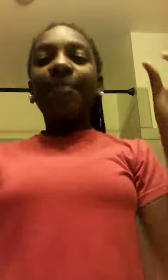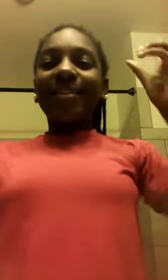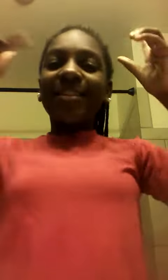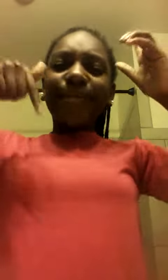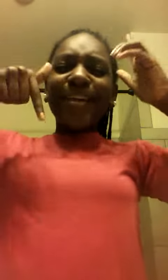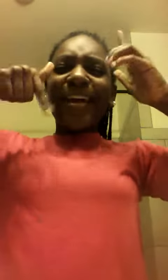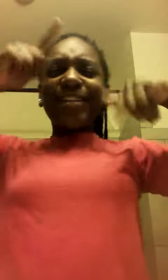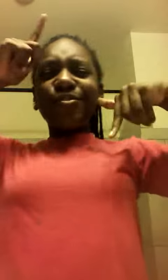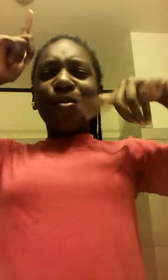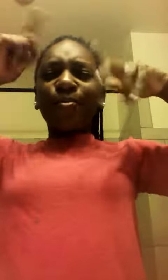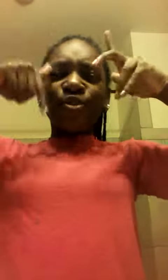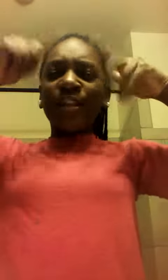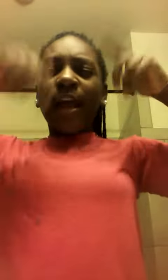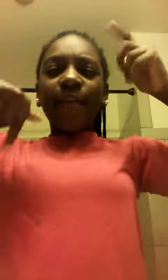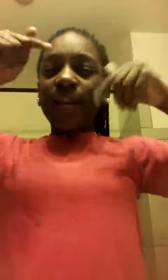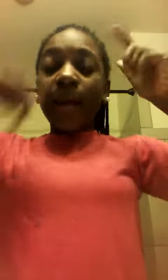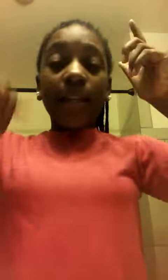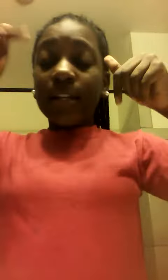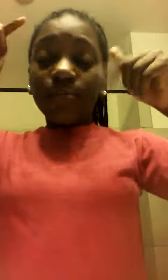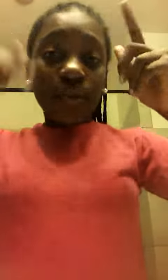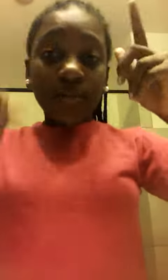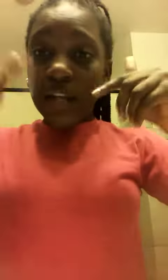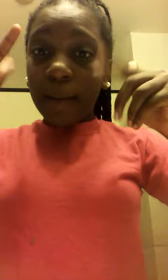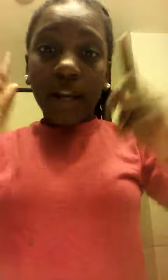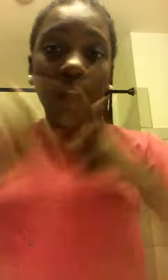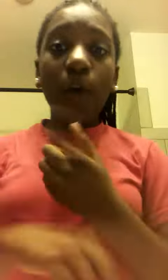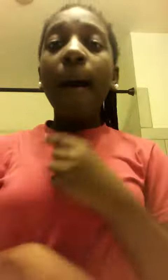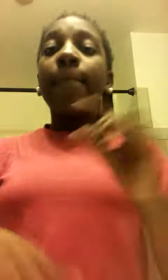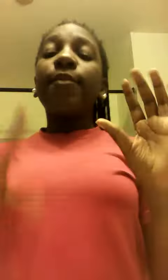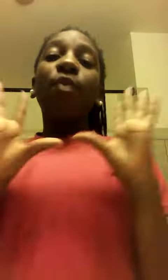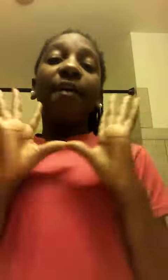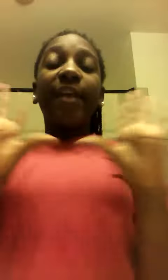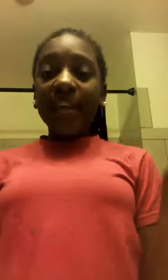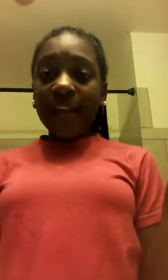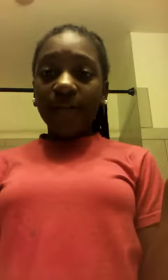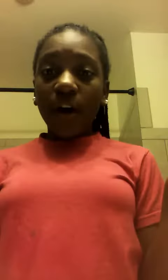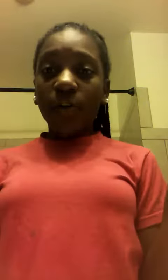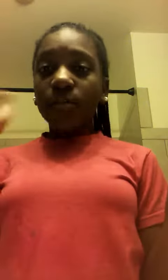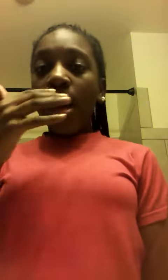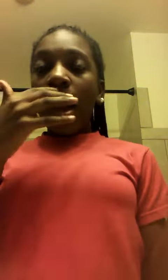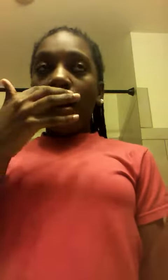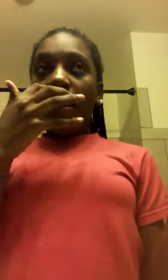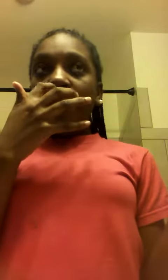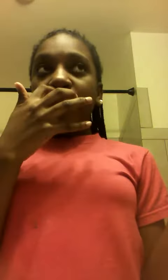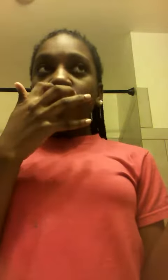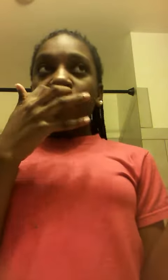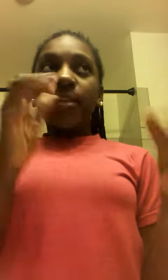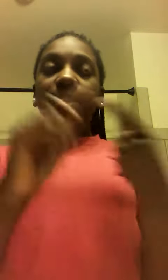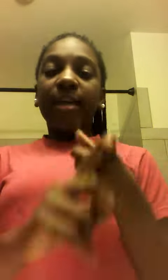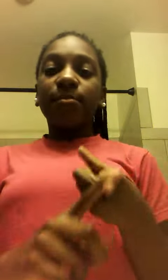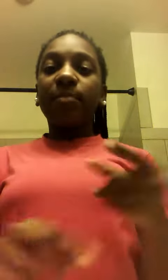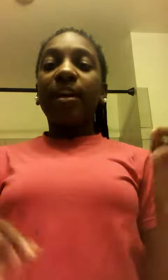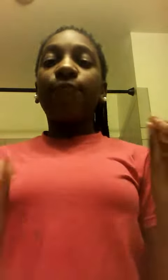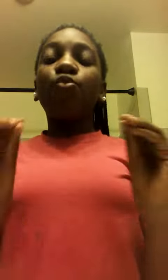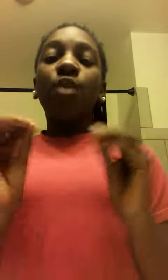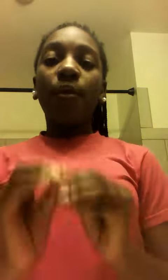my Snapchat, Instagram, and Musical.ly, everything in the description down below. But if you have any of those, you can text me. But if you don't